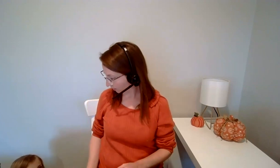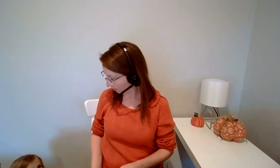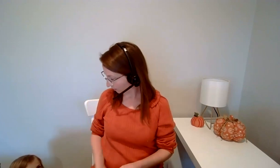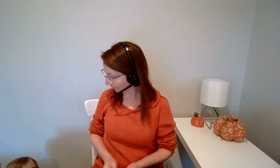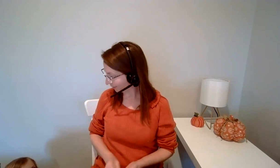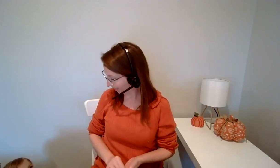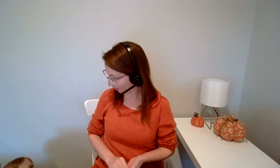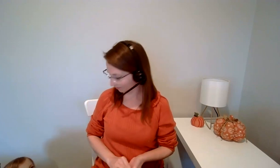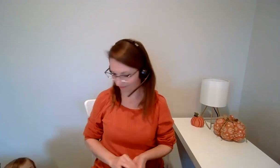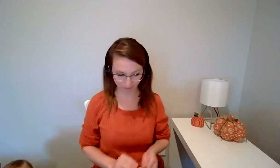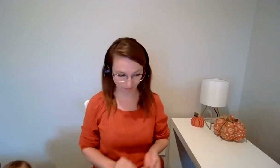Well, thank you.